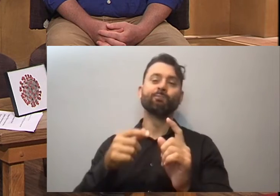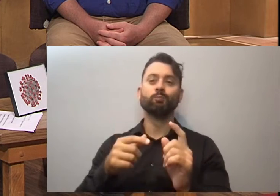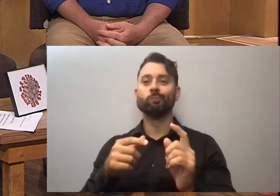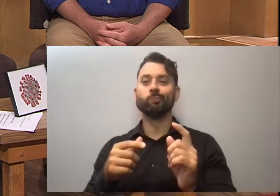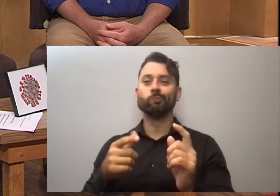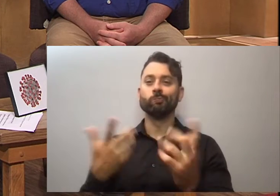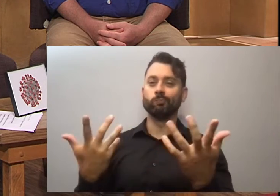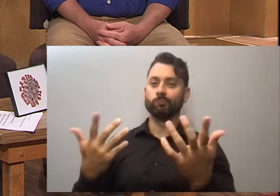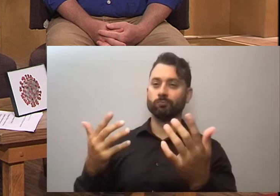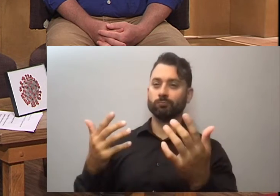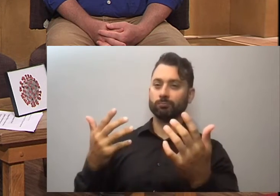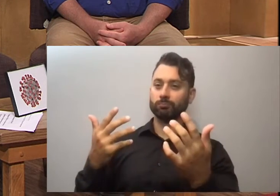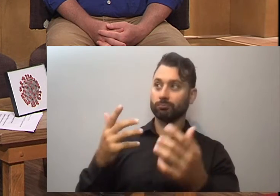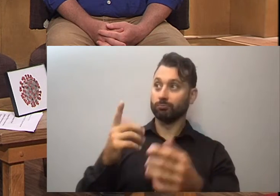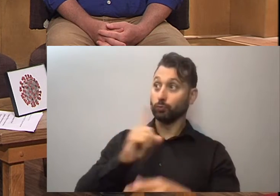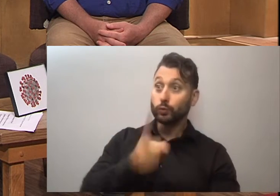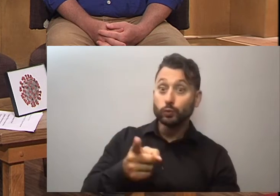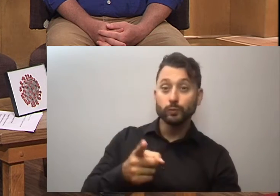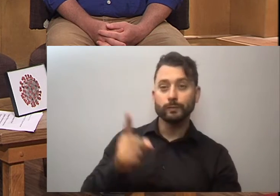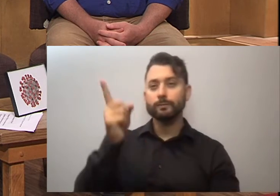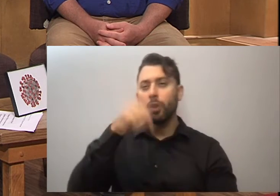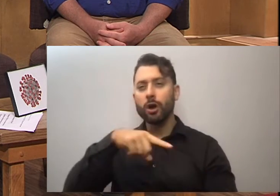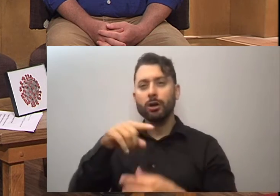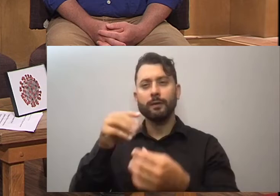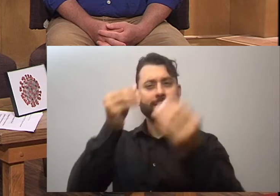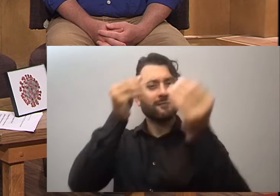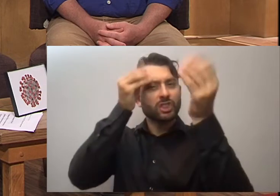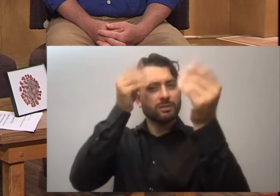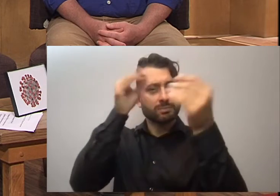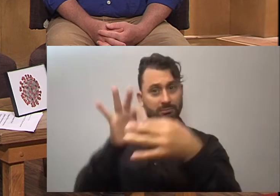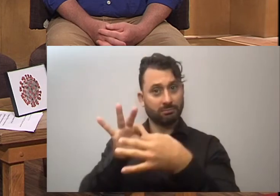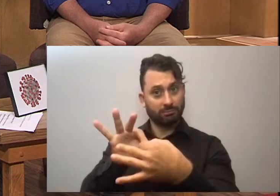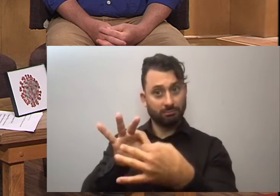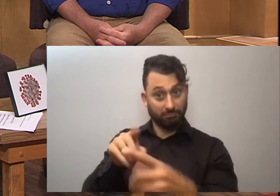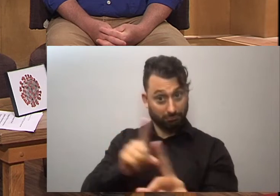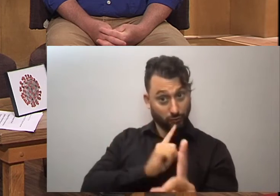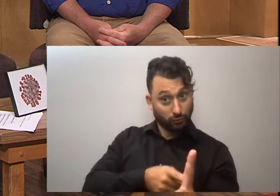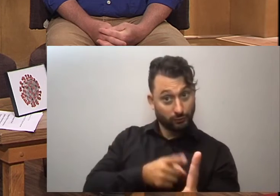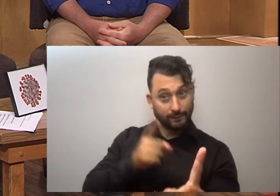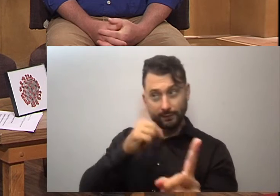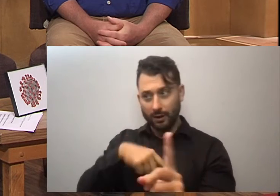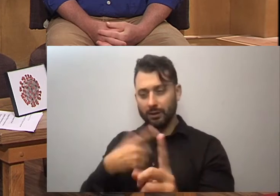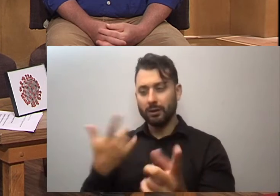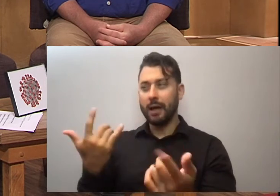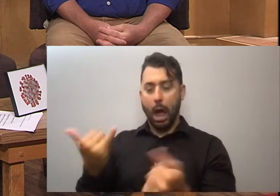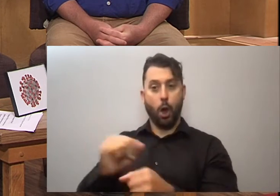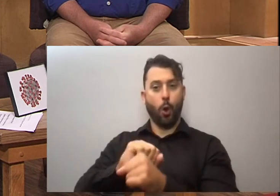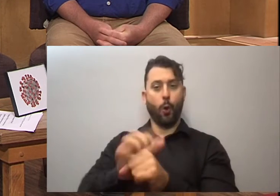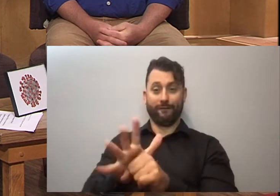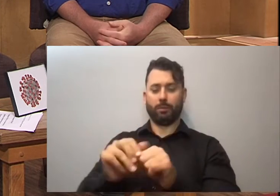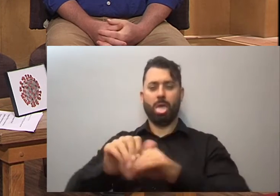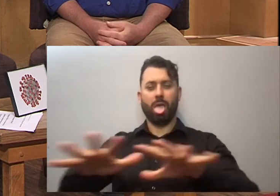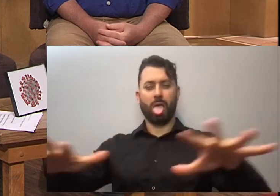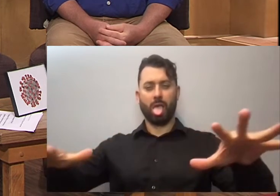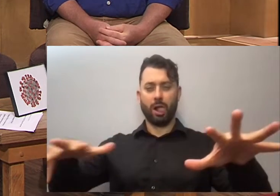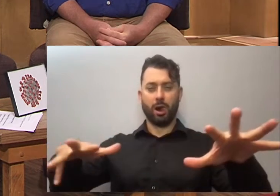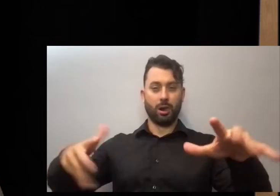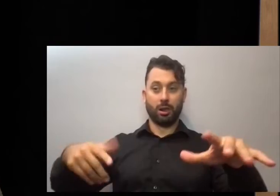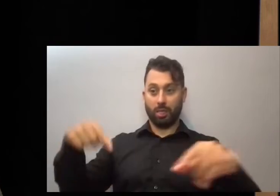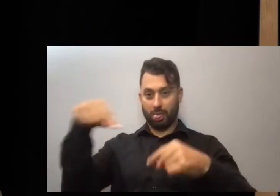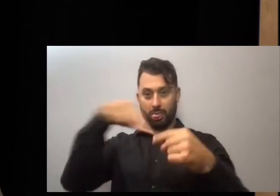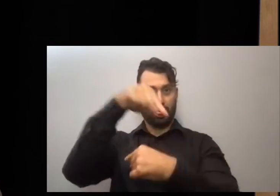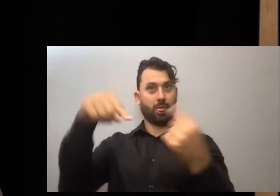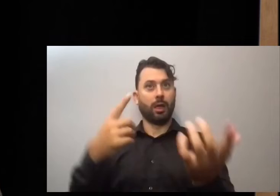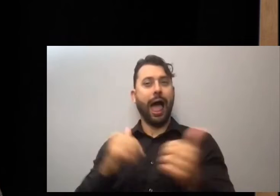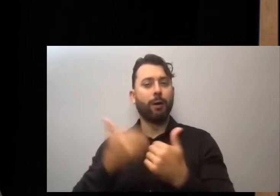to get reliable current information about the COVID pandemic? So